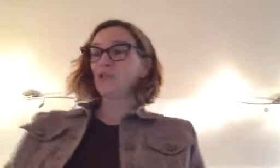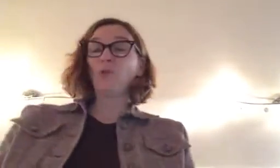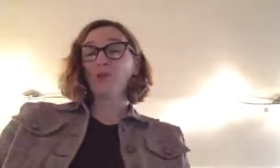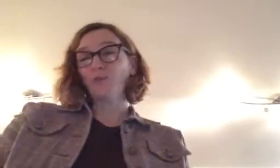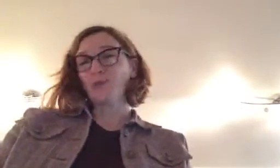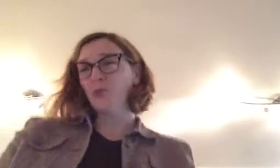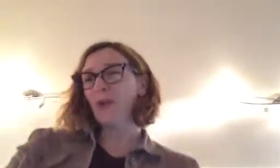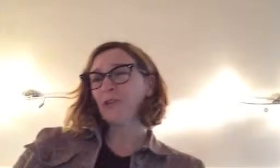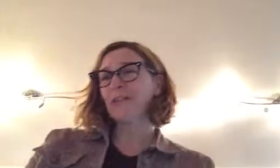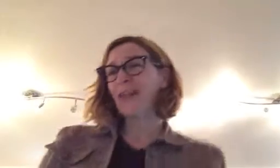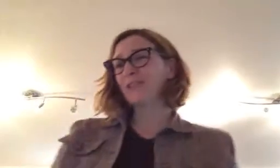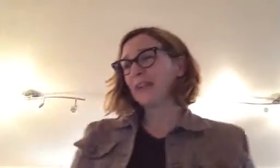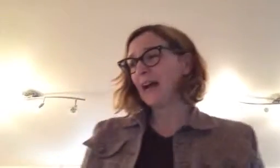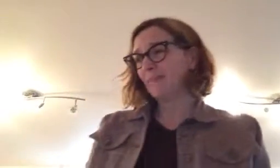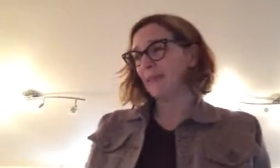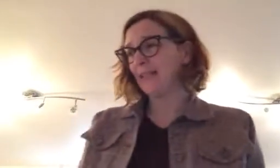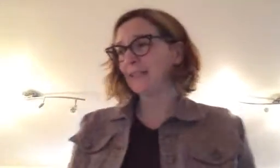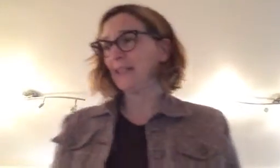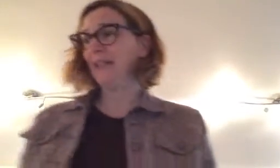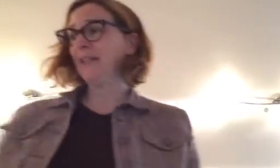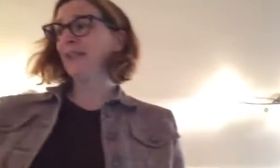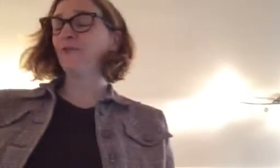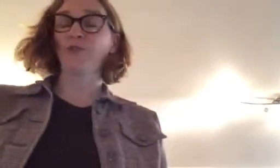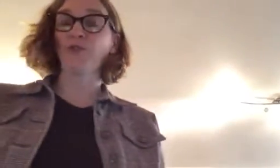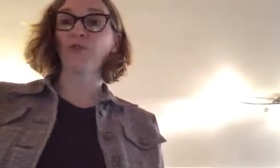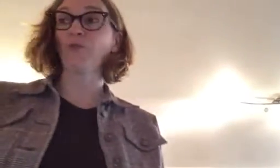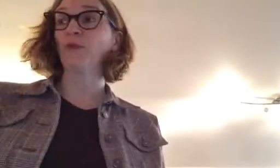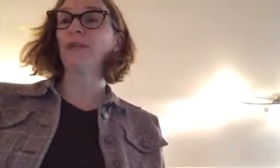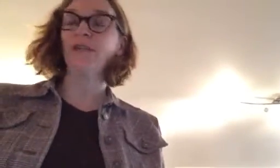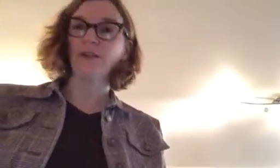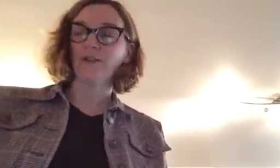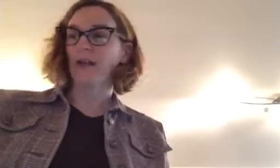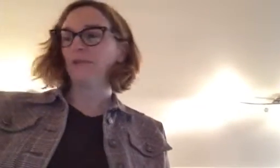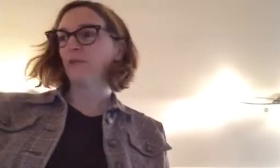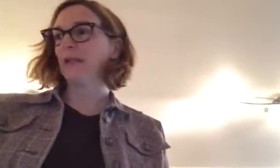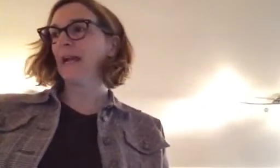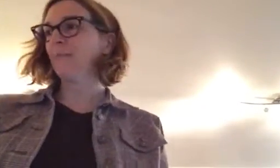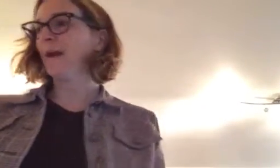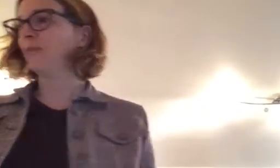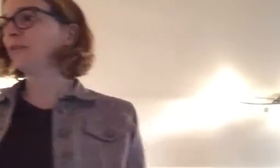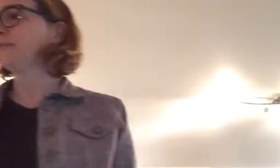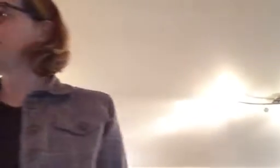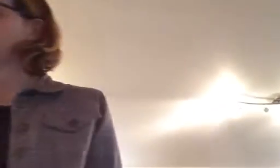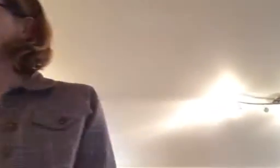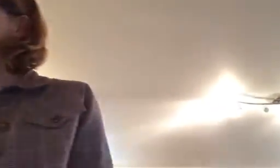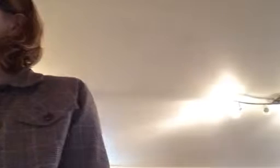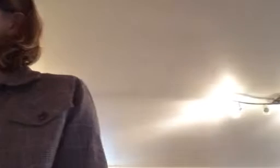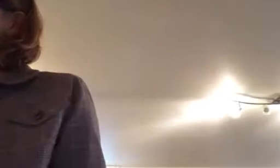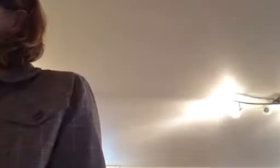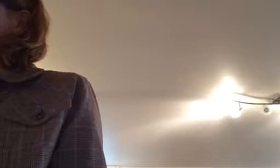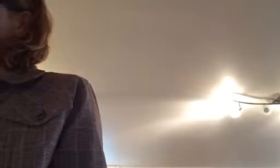sold over 200,000 copies in the first 3 years after it came out.